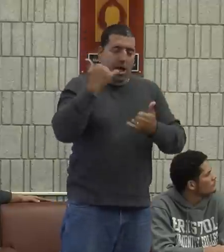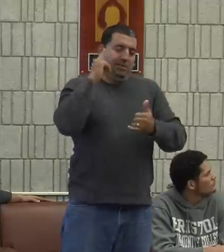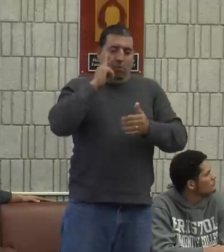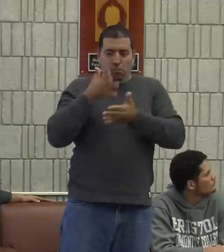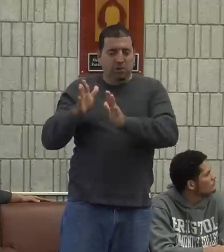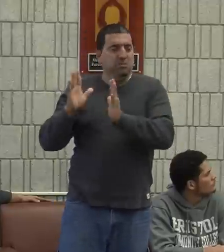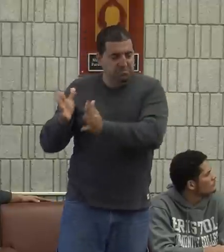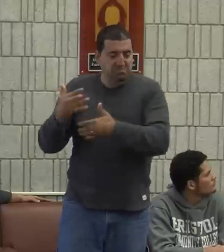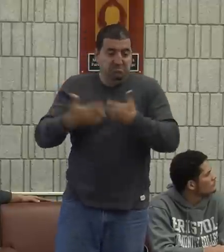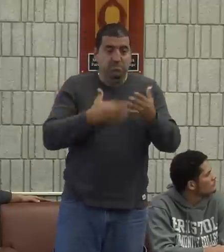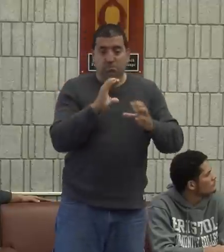leave him alone.